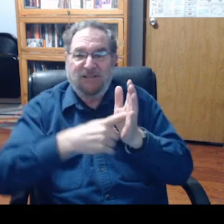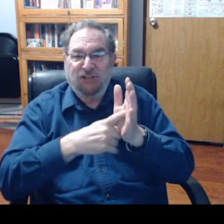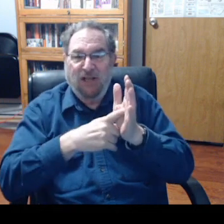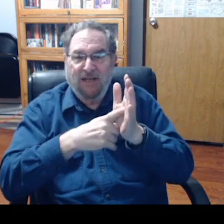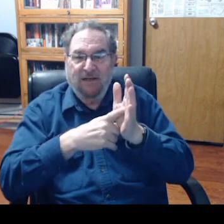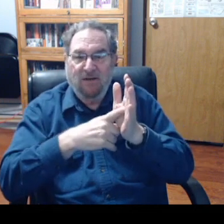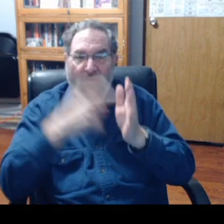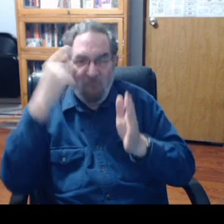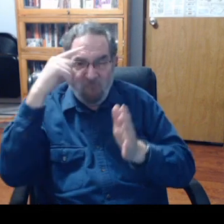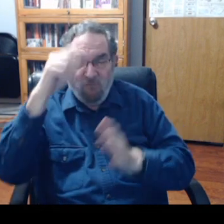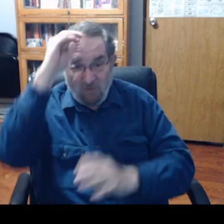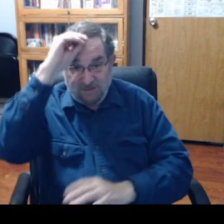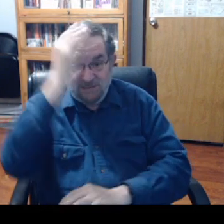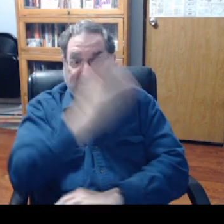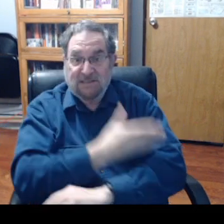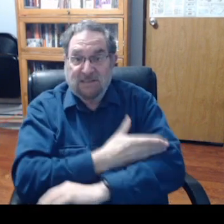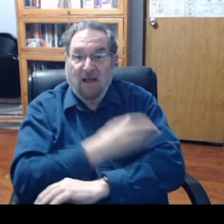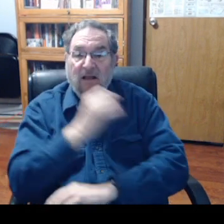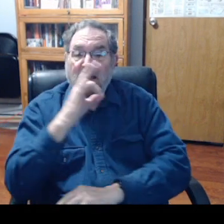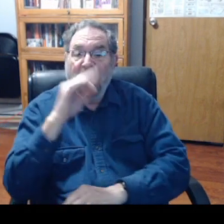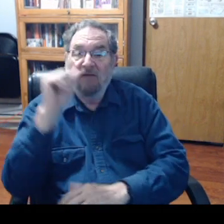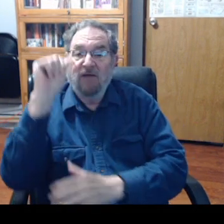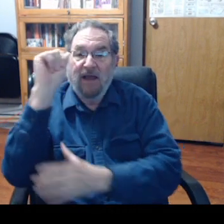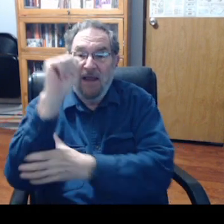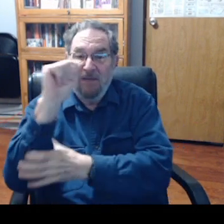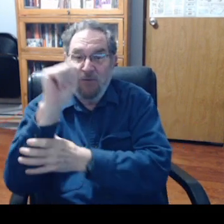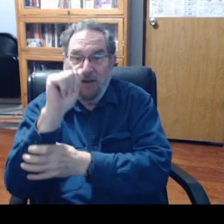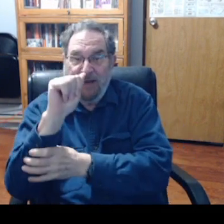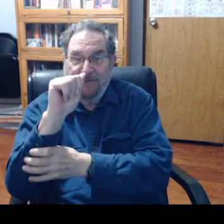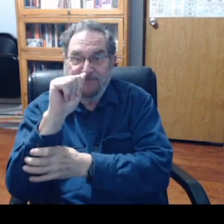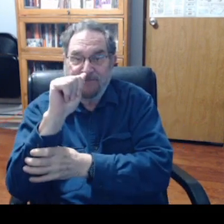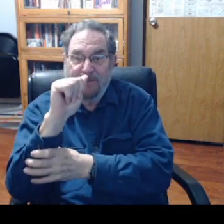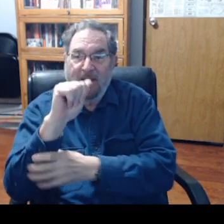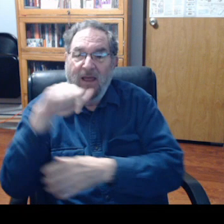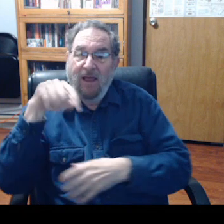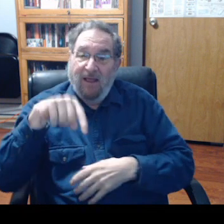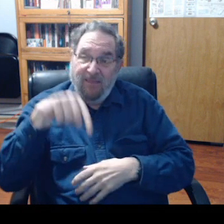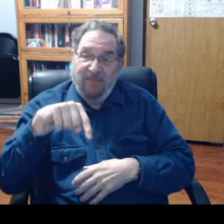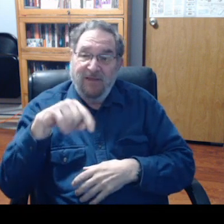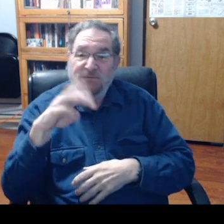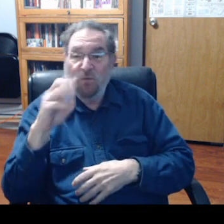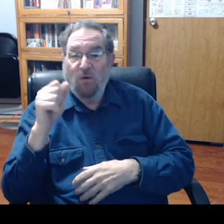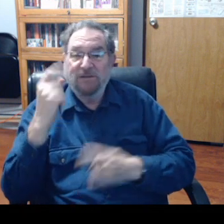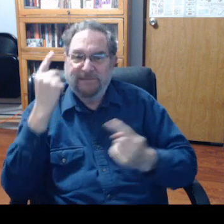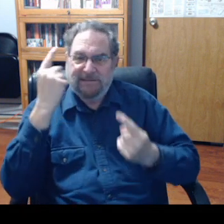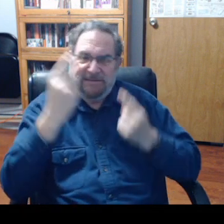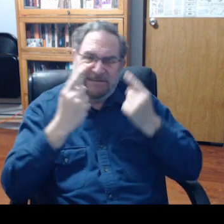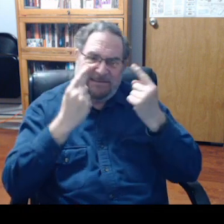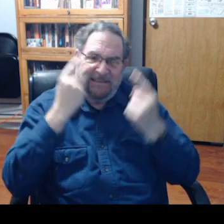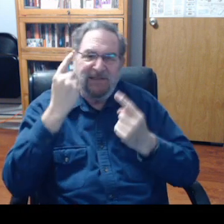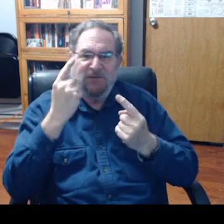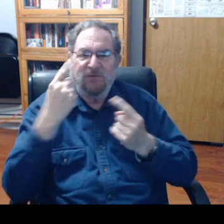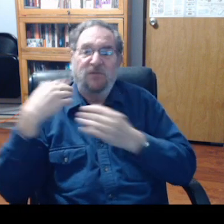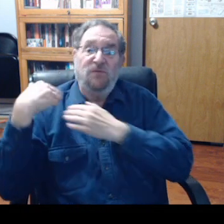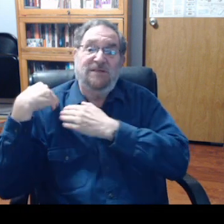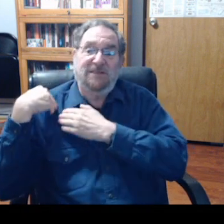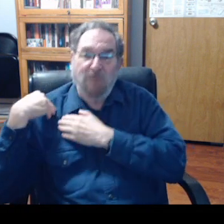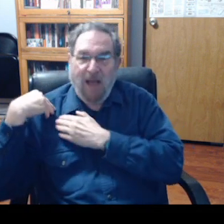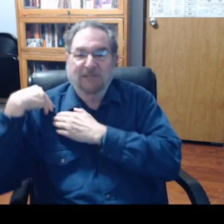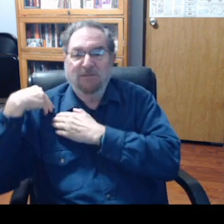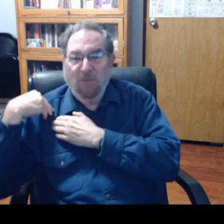being initiated for the son of Abraham. This was considered